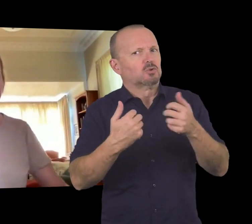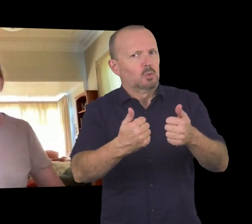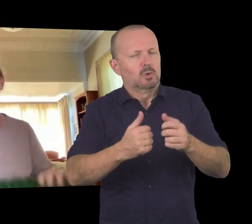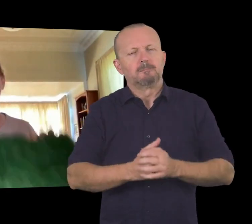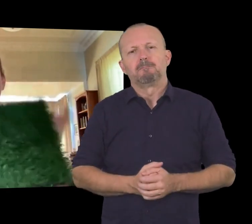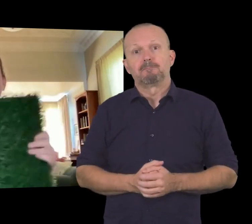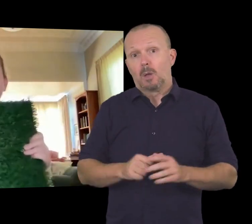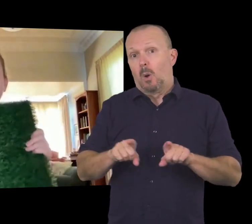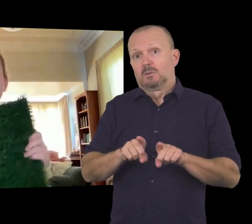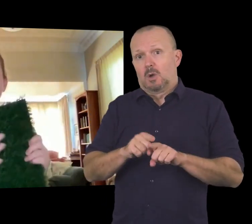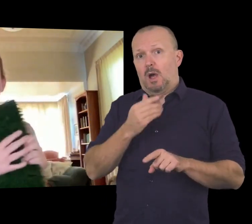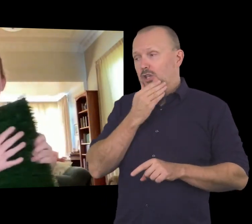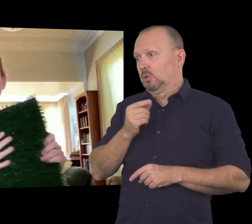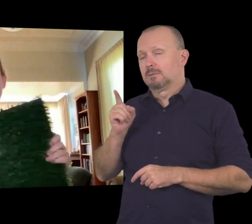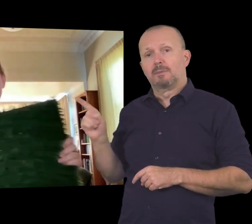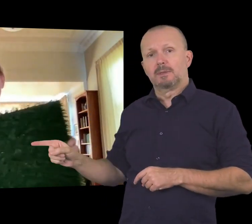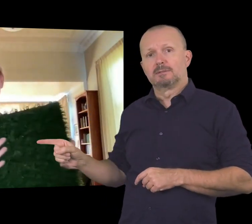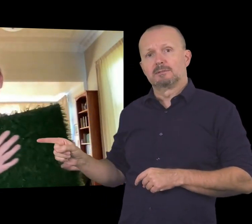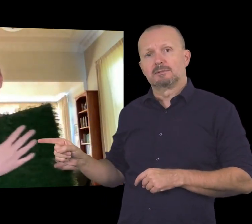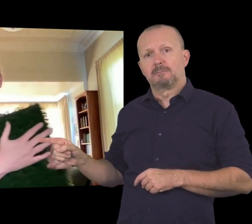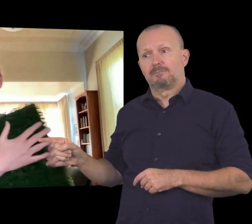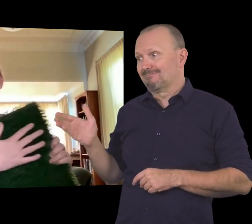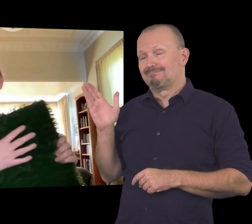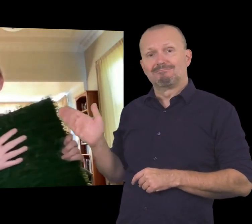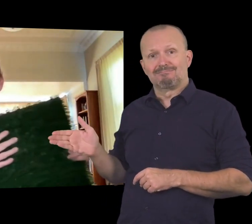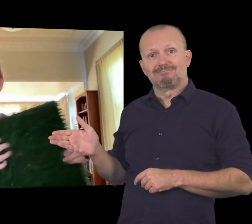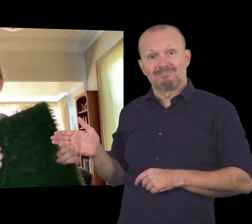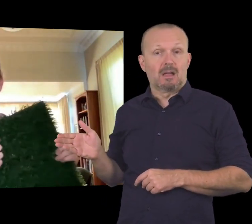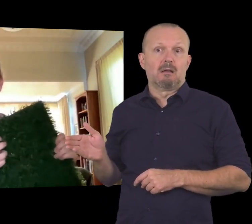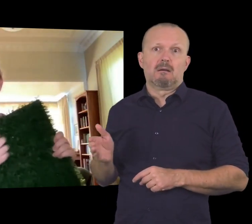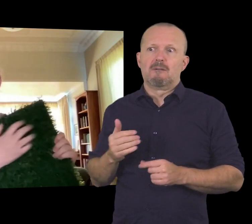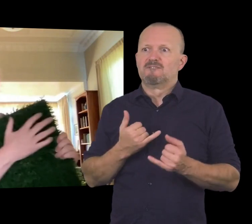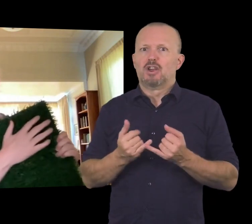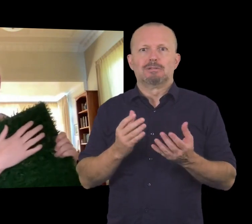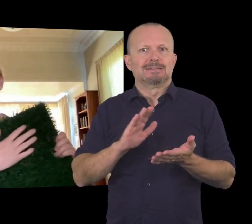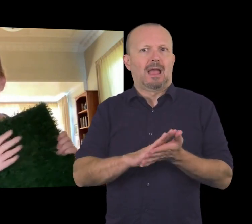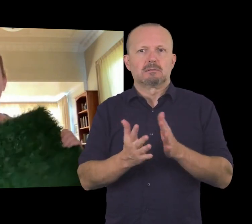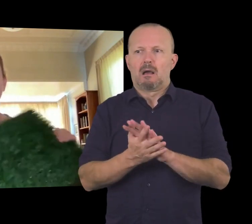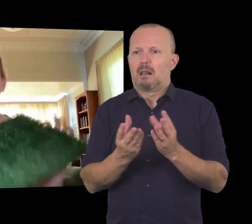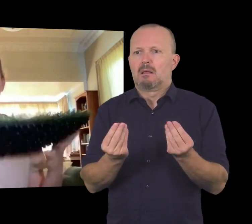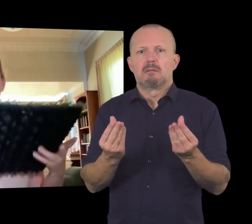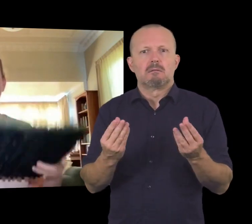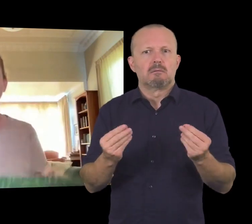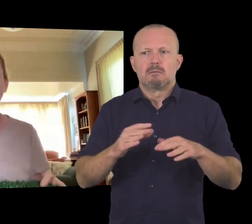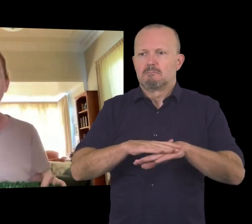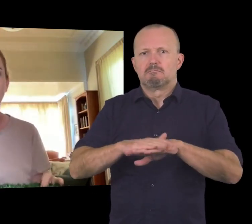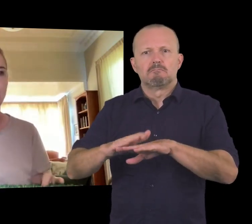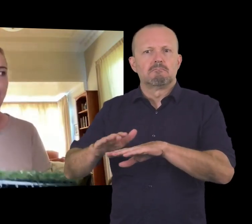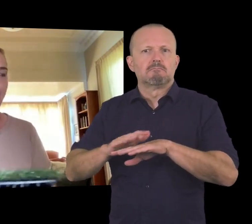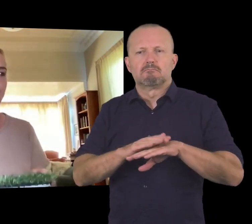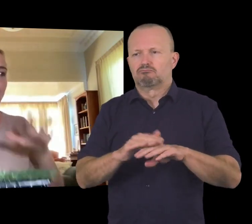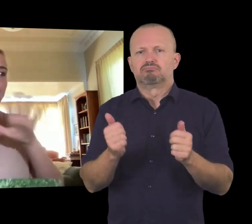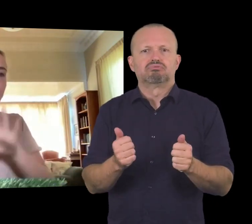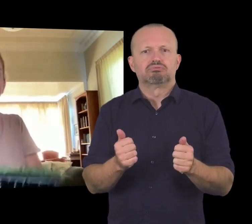then I also quite often use this because this is kind of yeah, super tactile. I might use